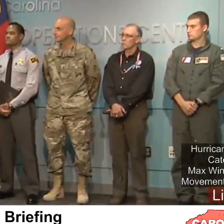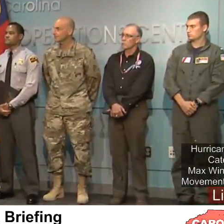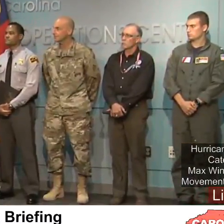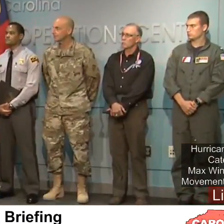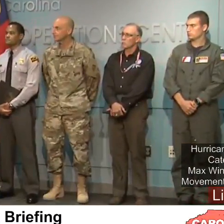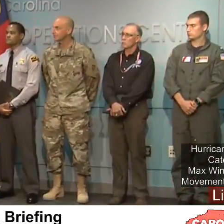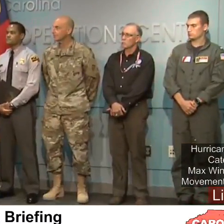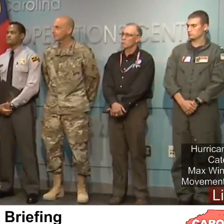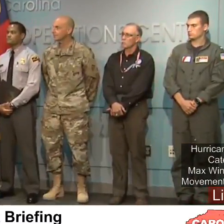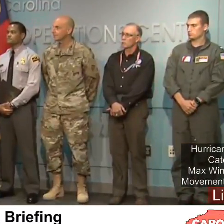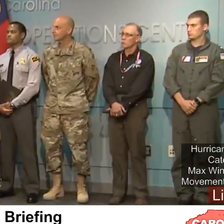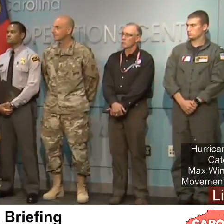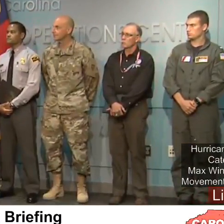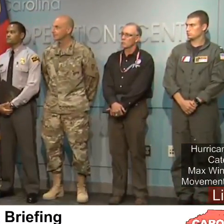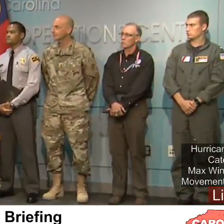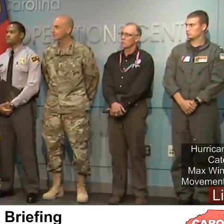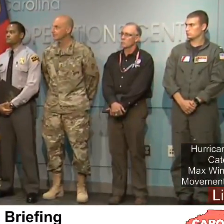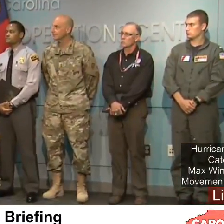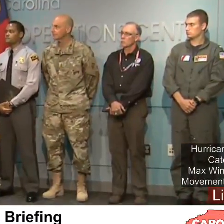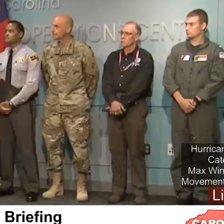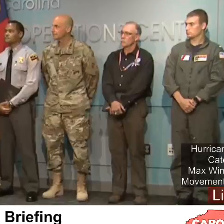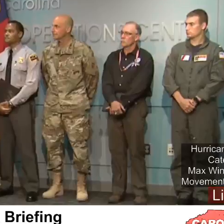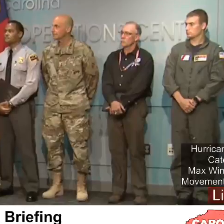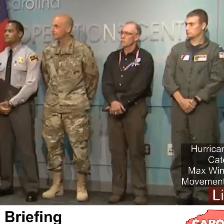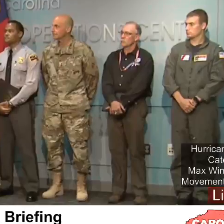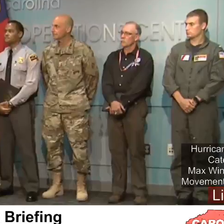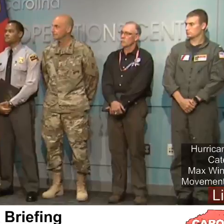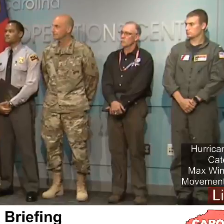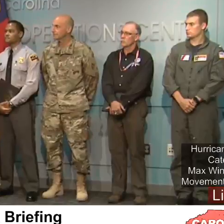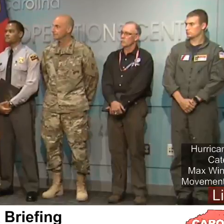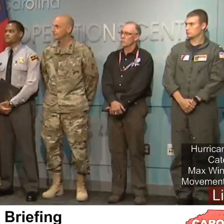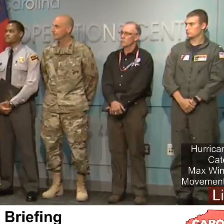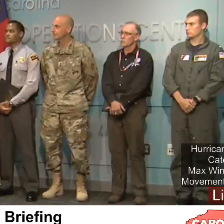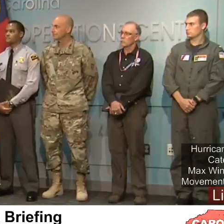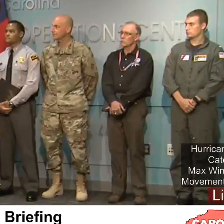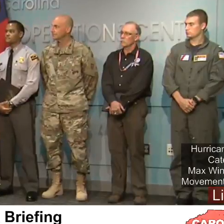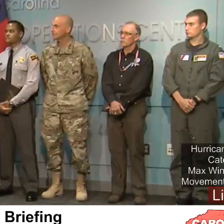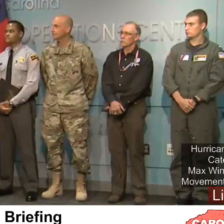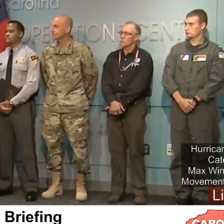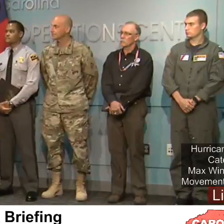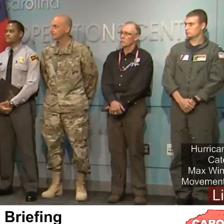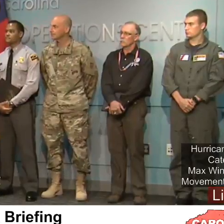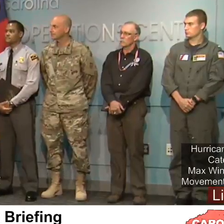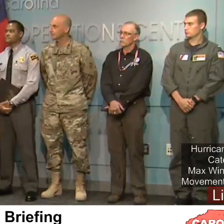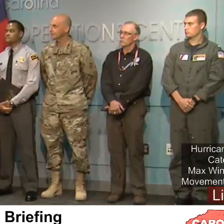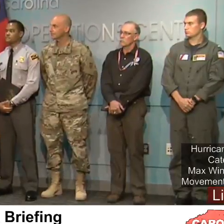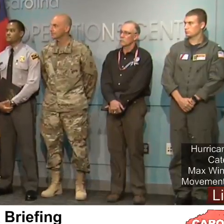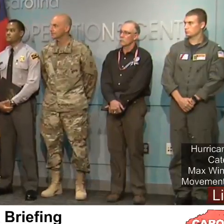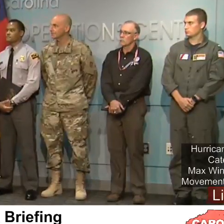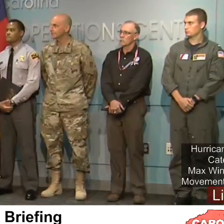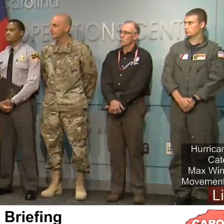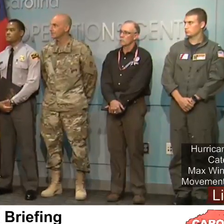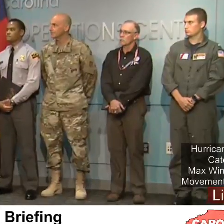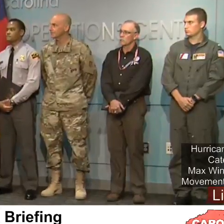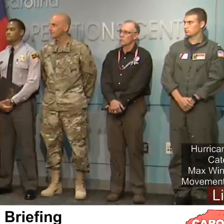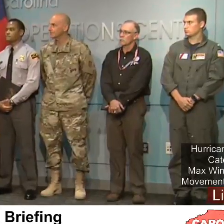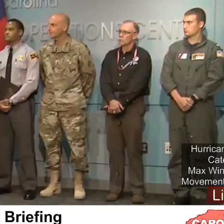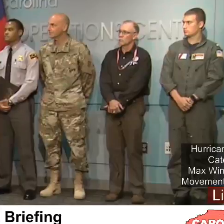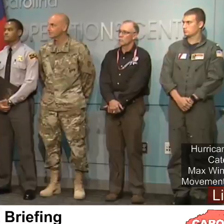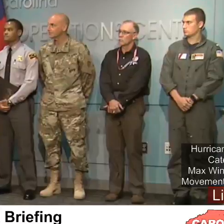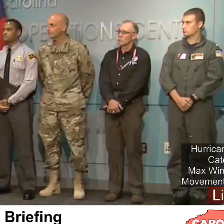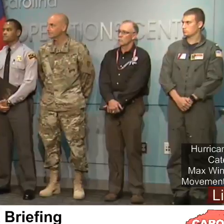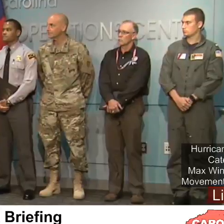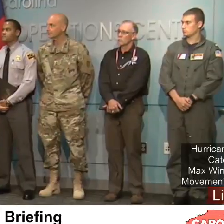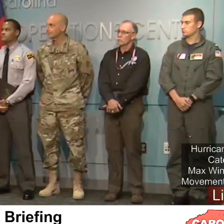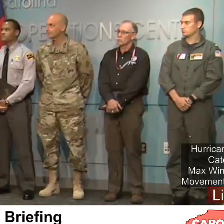Secretary Mandy Cohen, the Commander of the Highway Patrol, Colonel Glenn McNeil. We have with